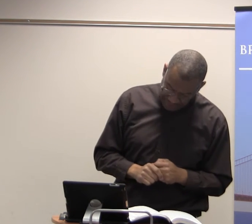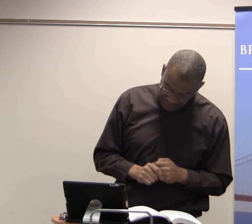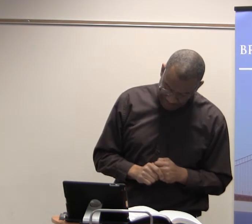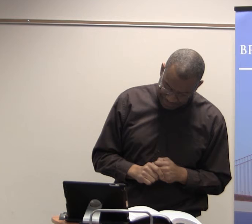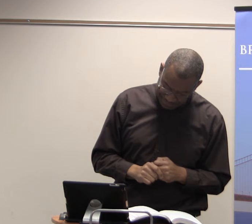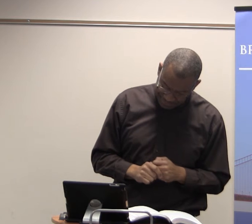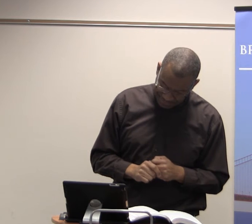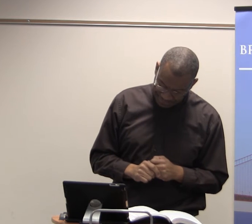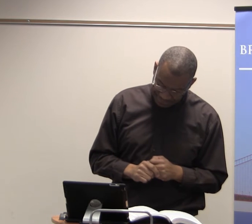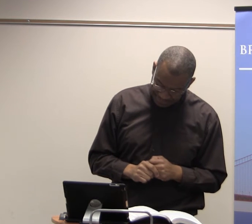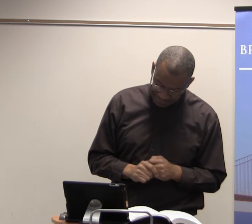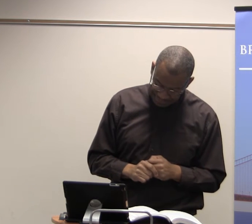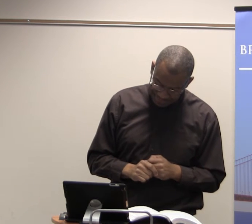So,